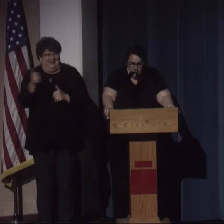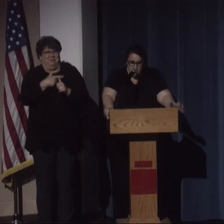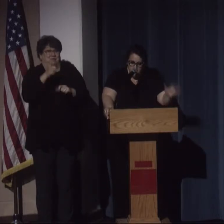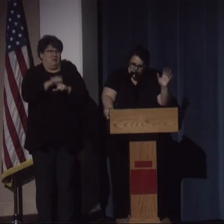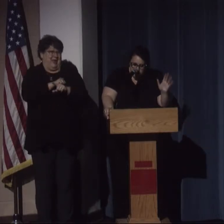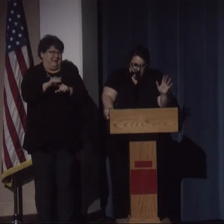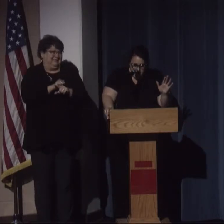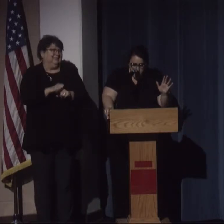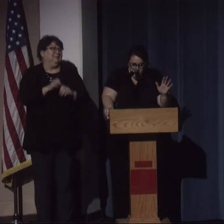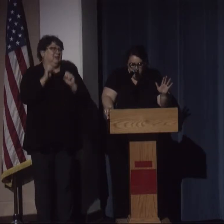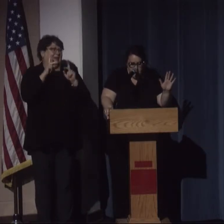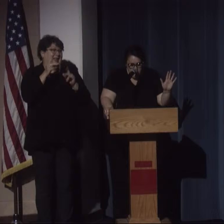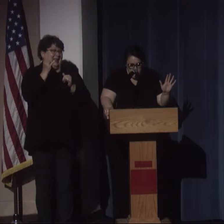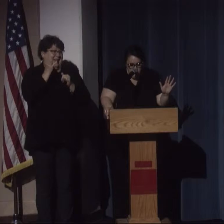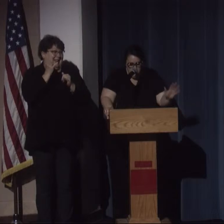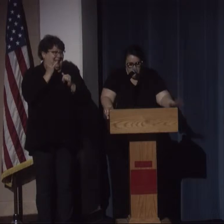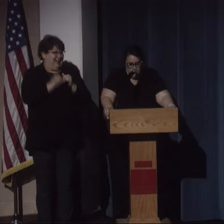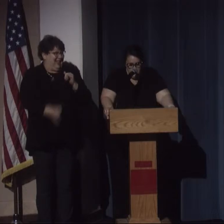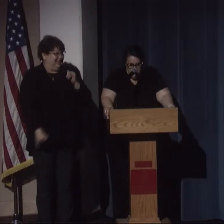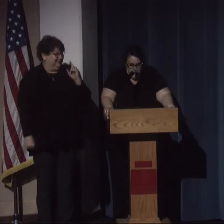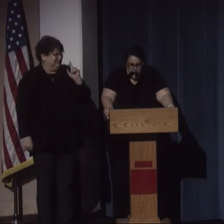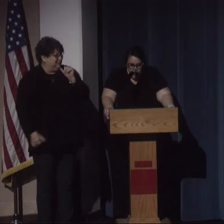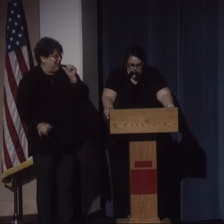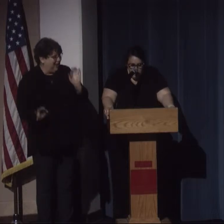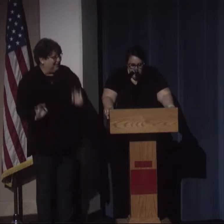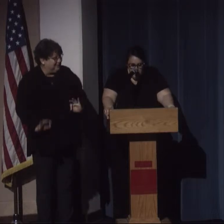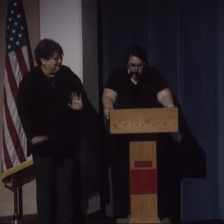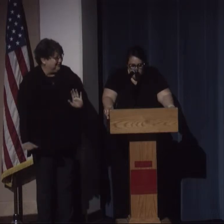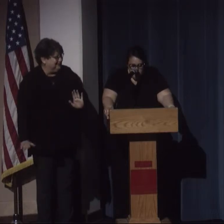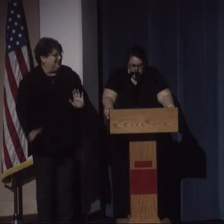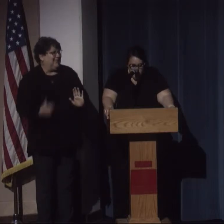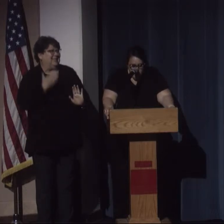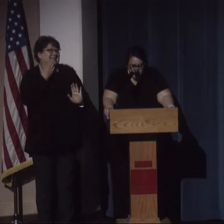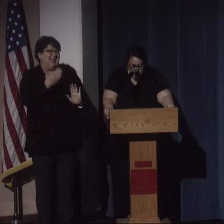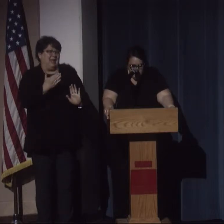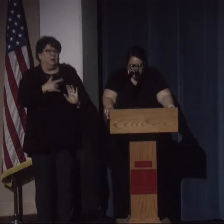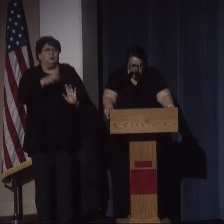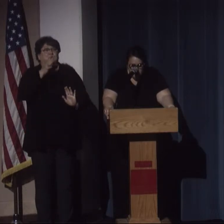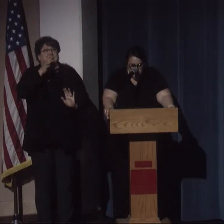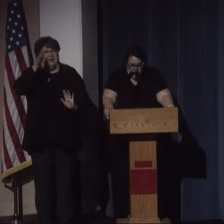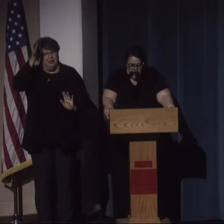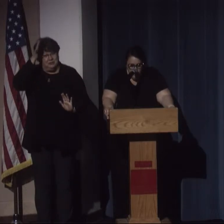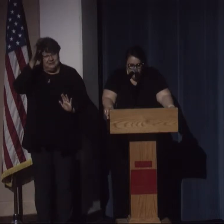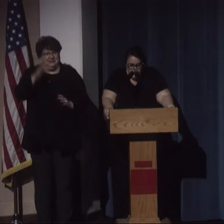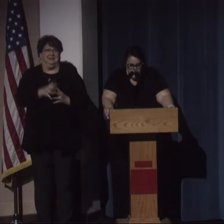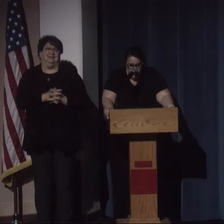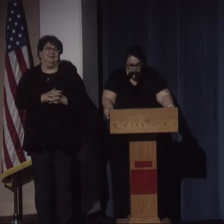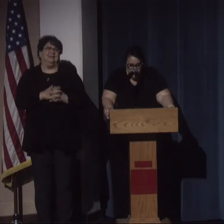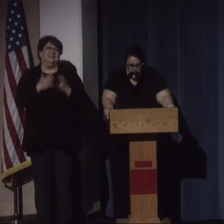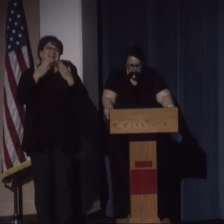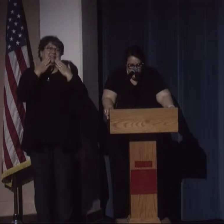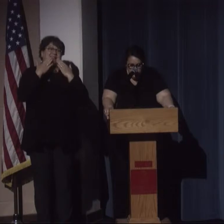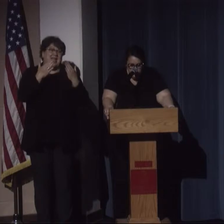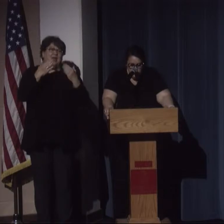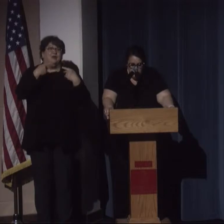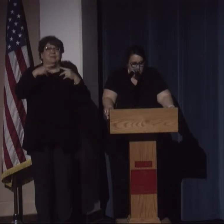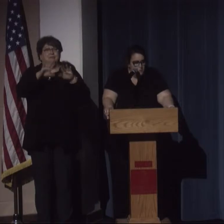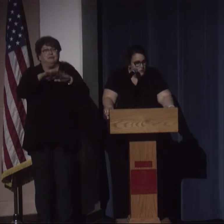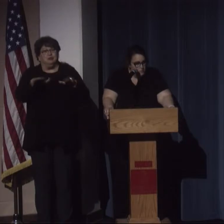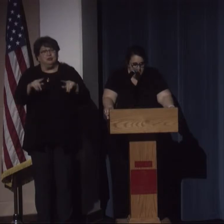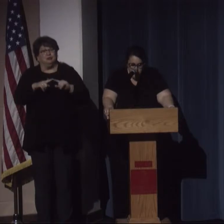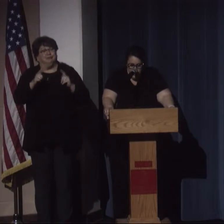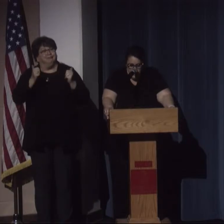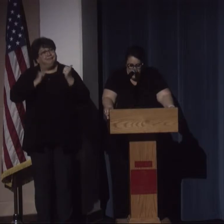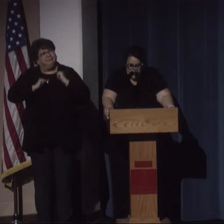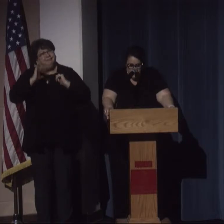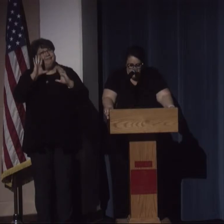Okay, last but not least, y'all. Thank you to the parents. Thank you for letting your children